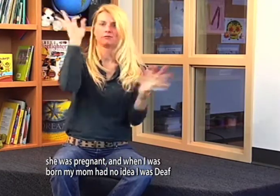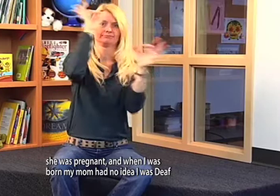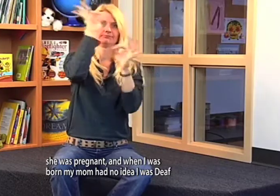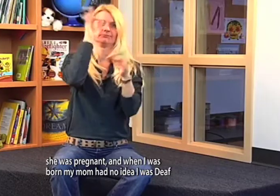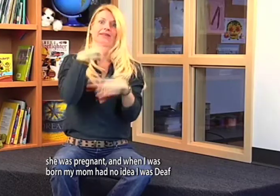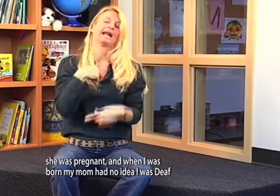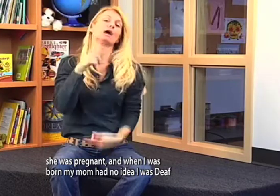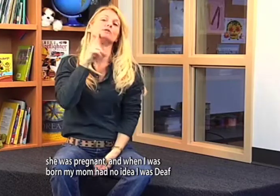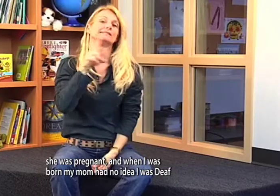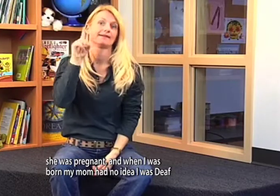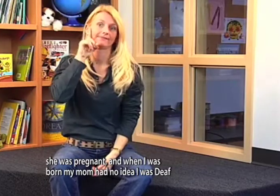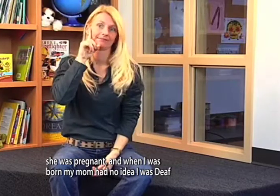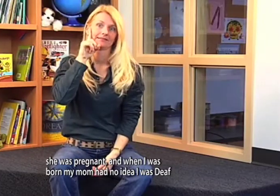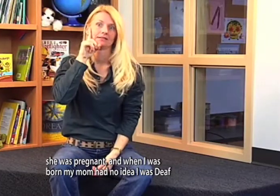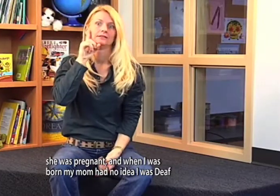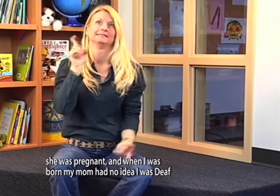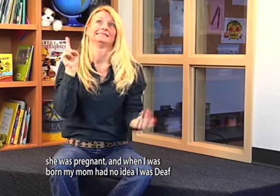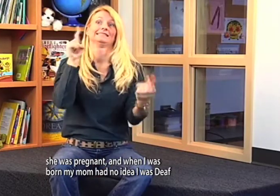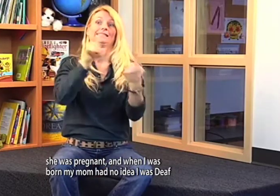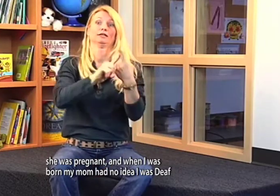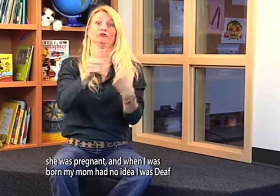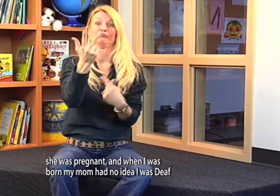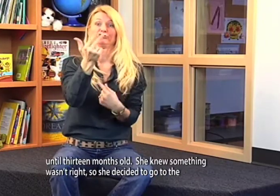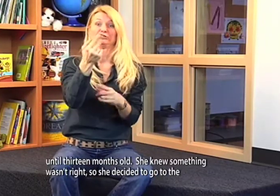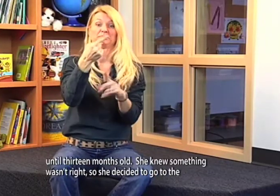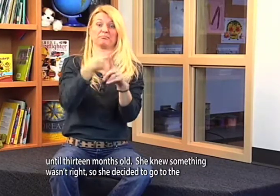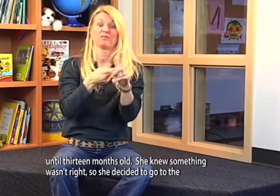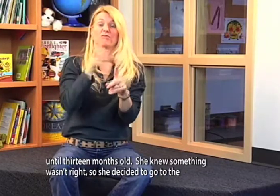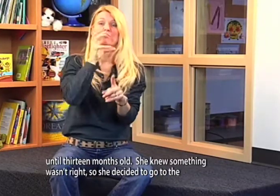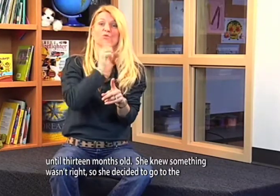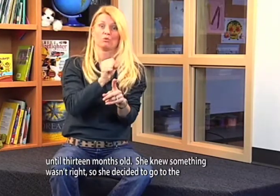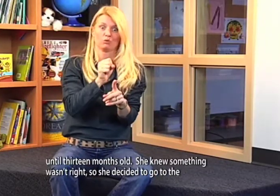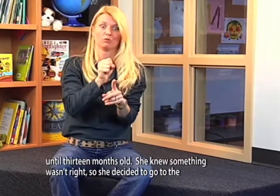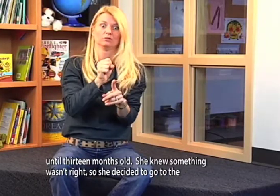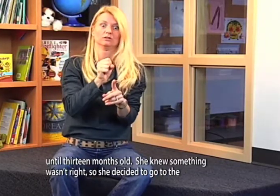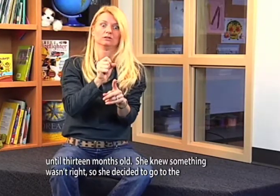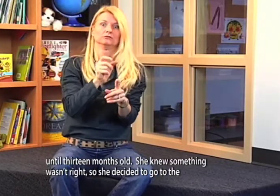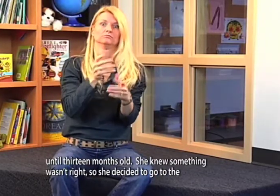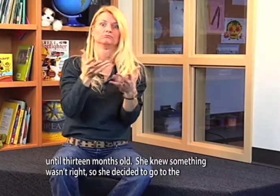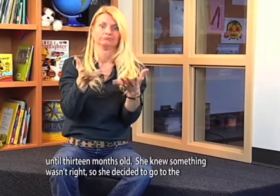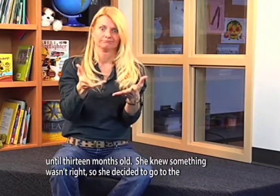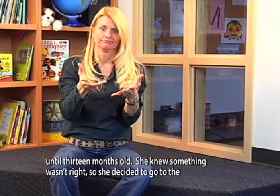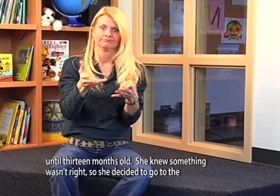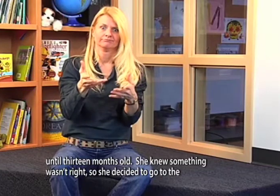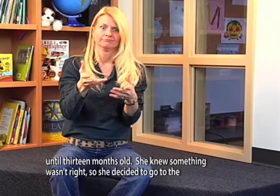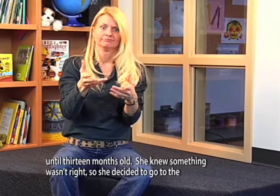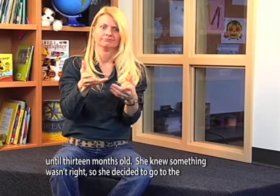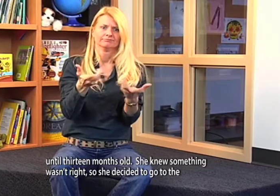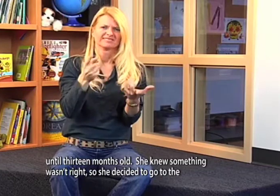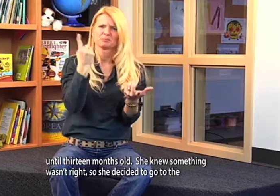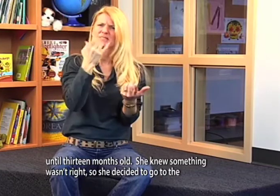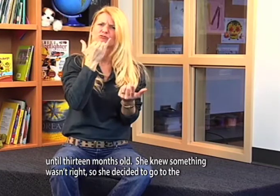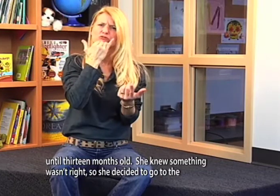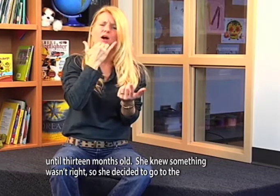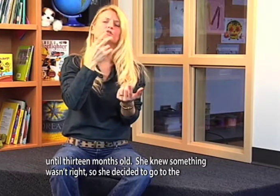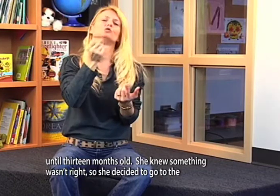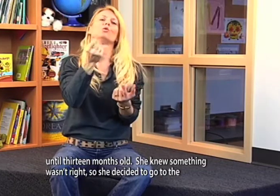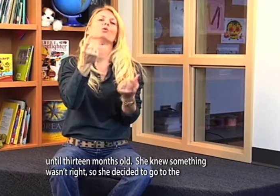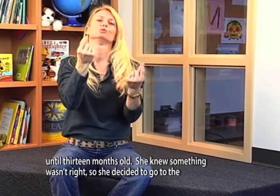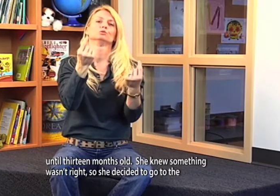And when I was born, my mom had no idea that I was deaf until 13 months old. She knew something